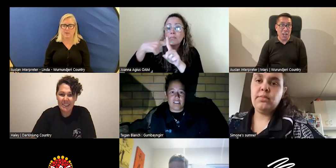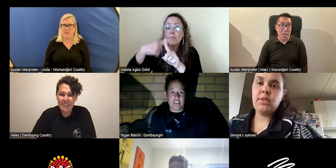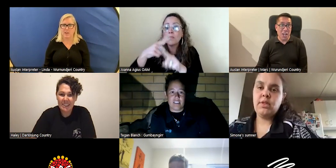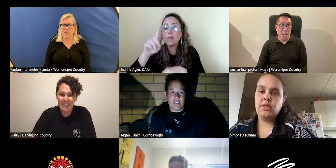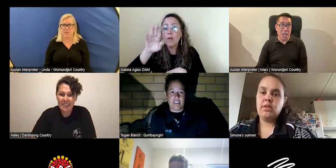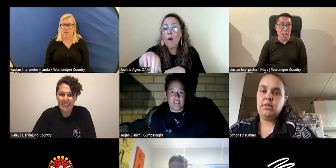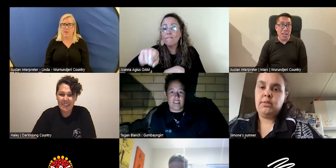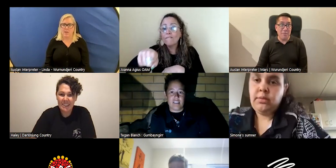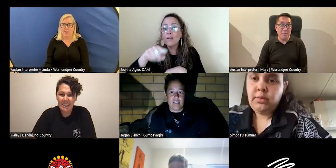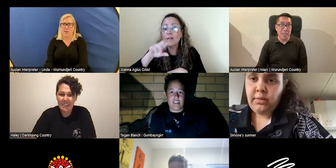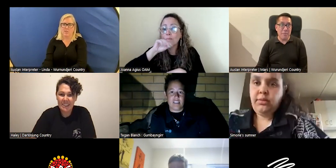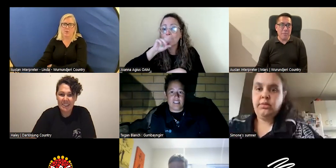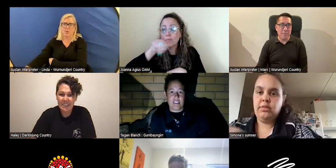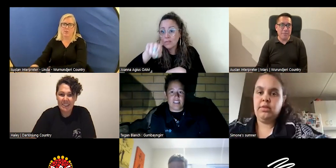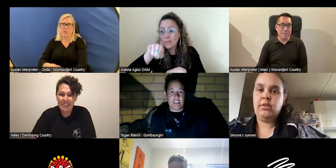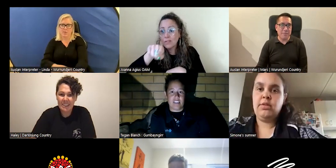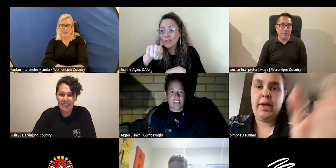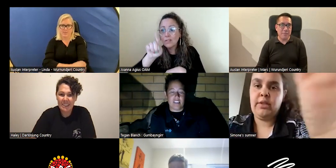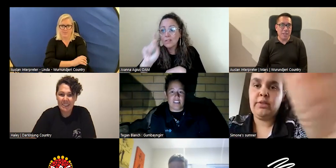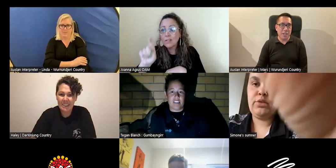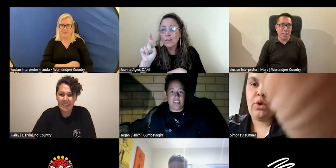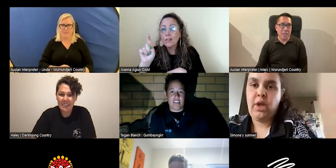ask a question, I'll talk.